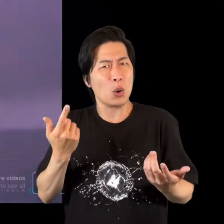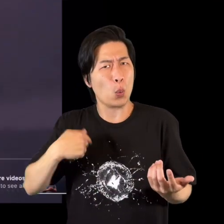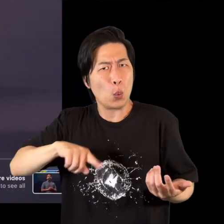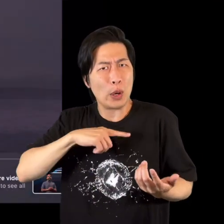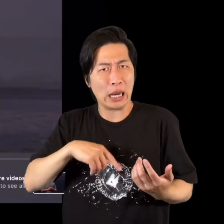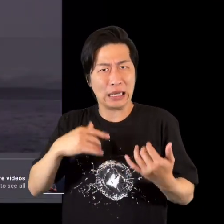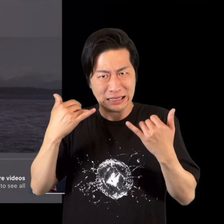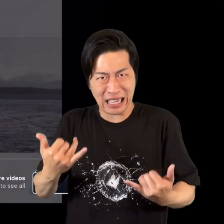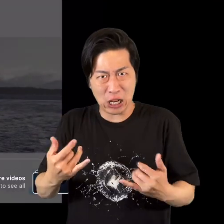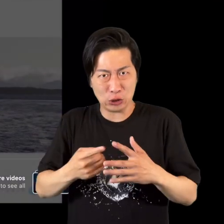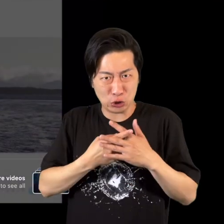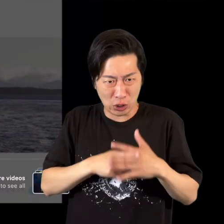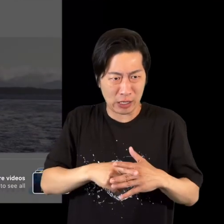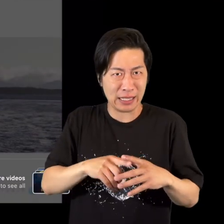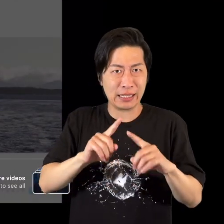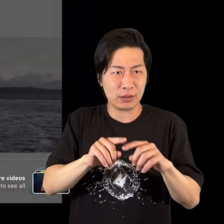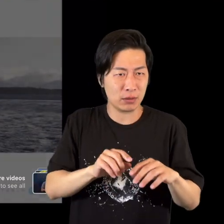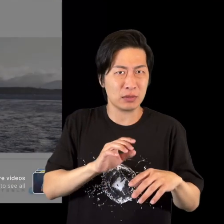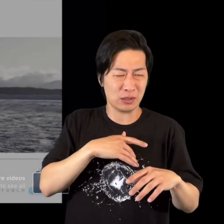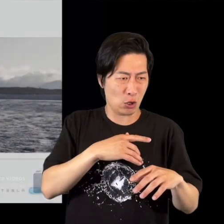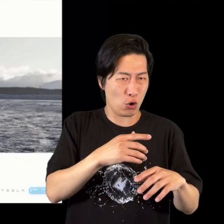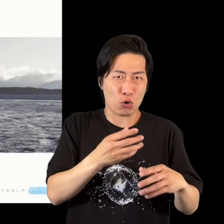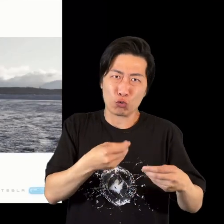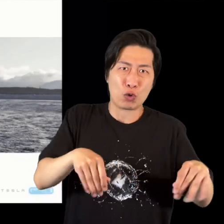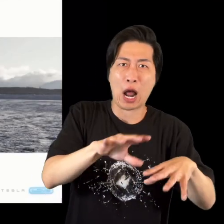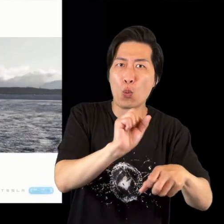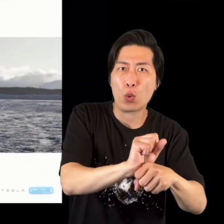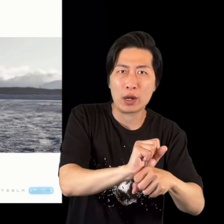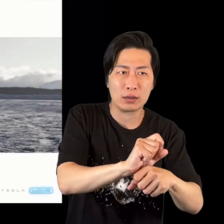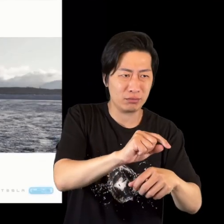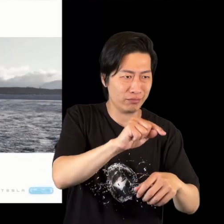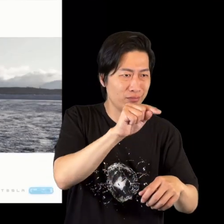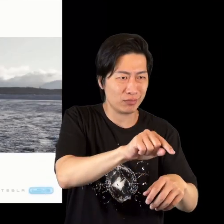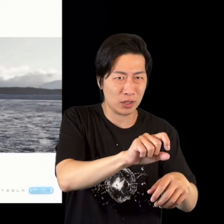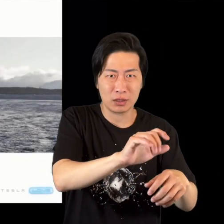million vehicles a year. So Cybertruck is a hard car to make.